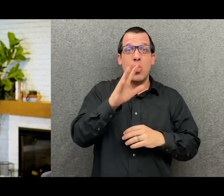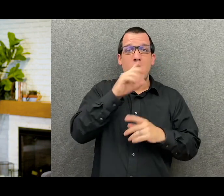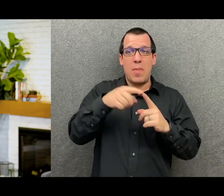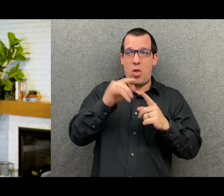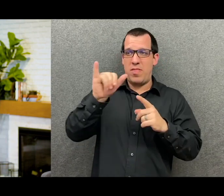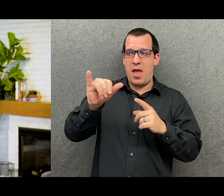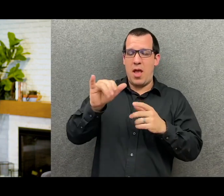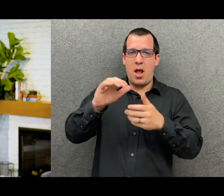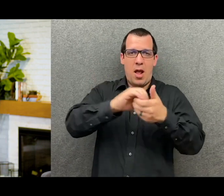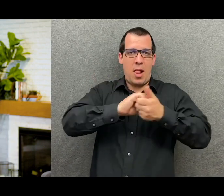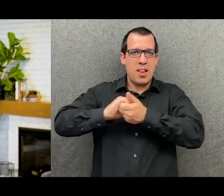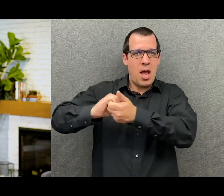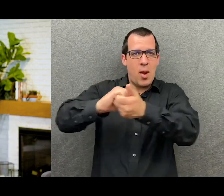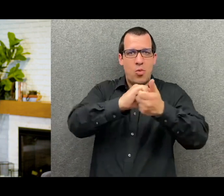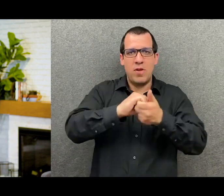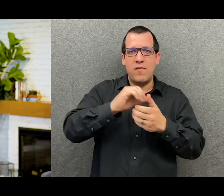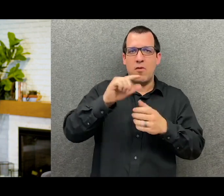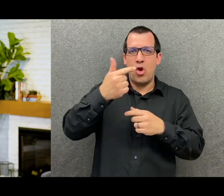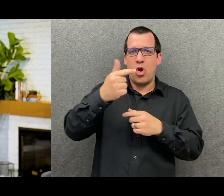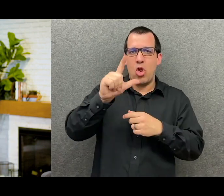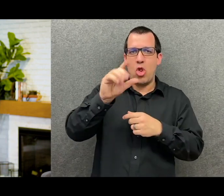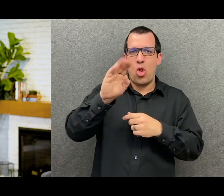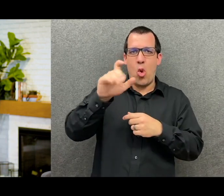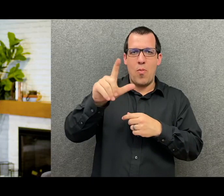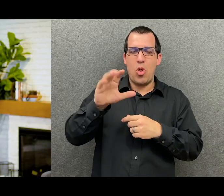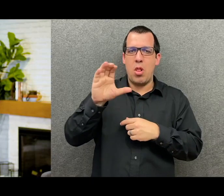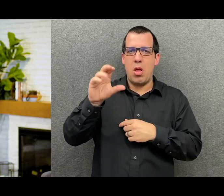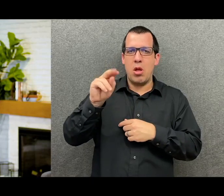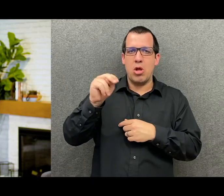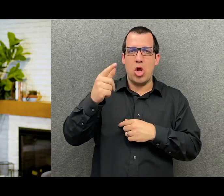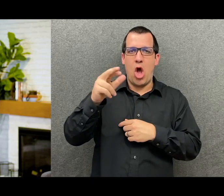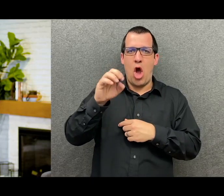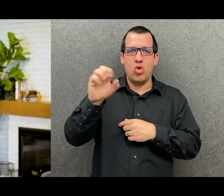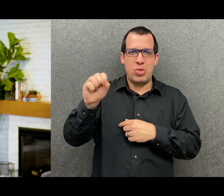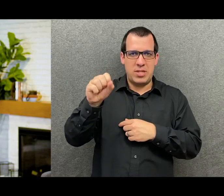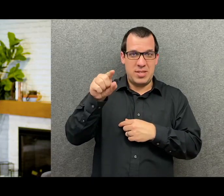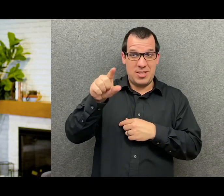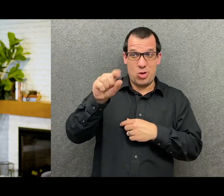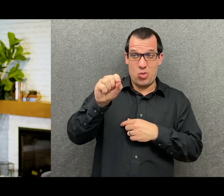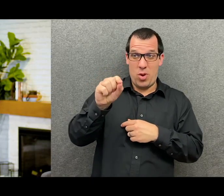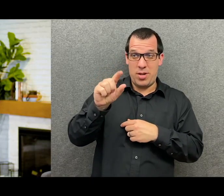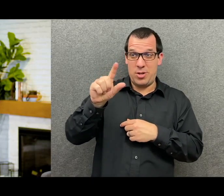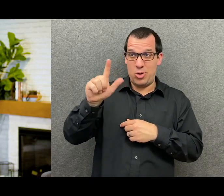to all of our collaborative global congress that we're going to have in